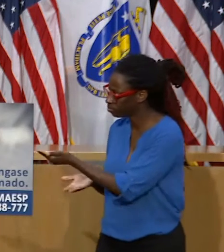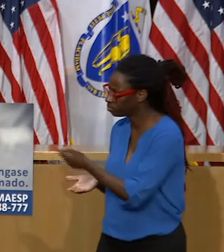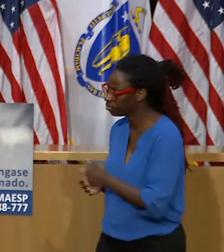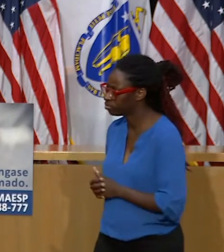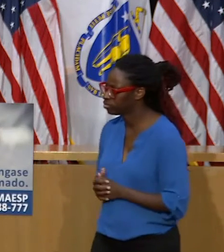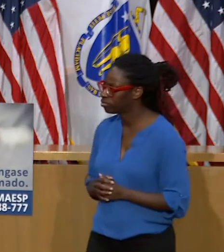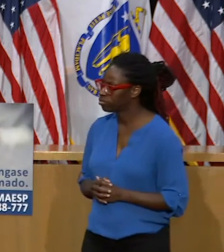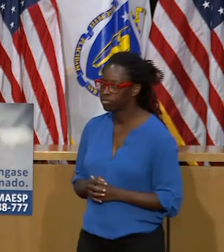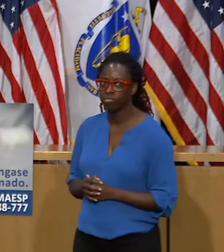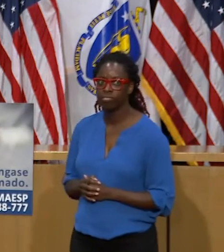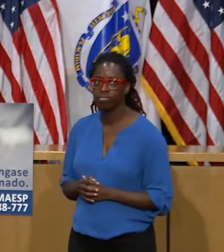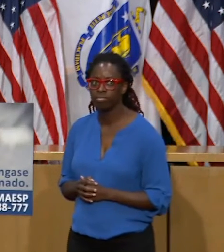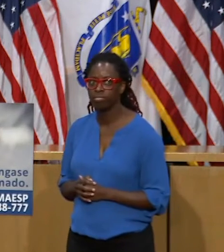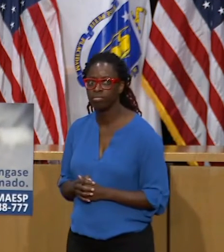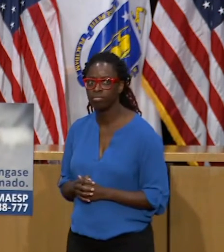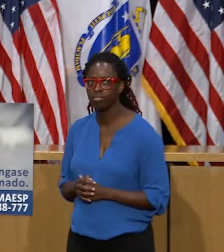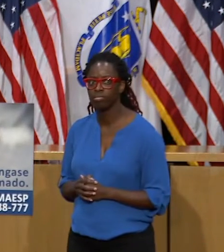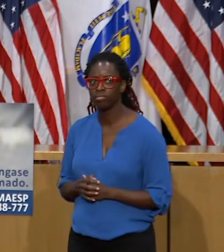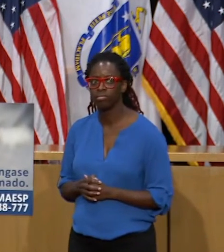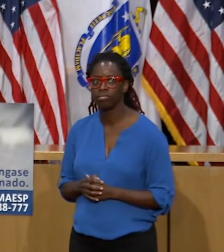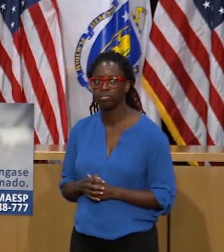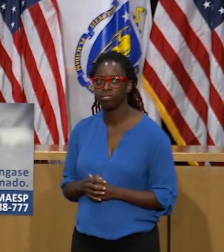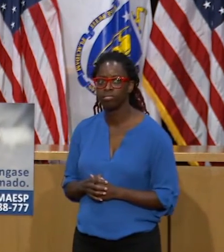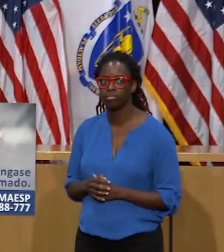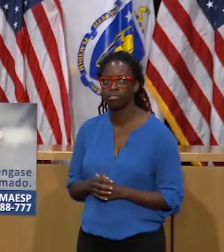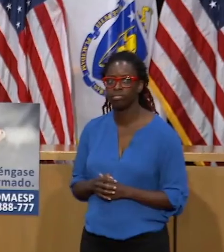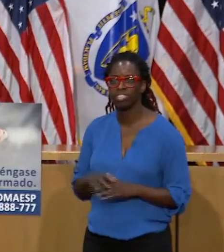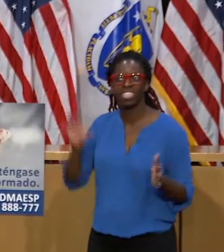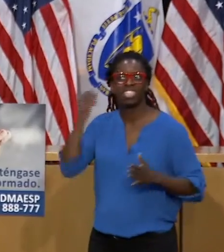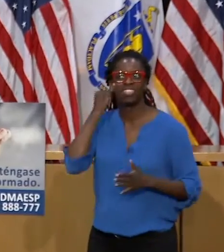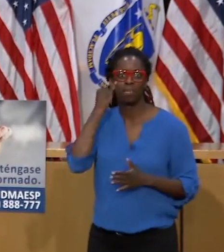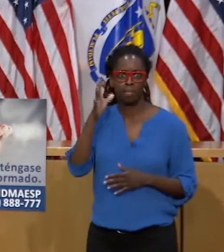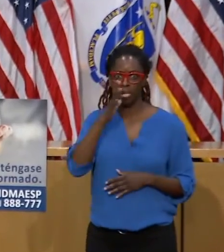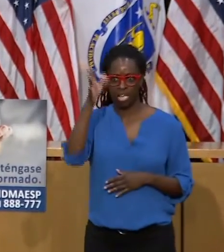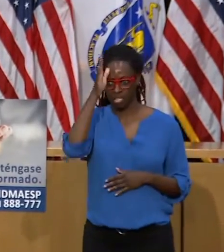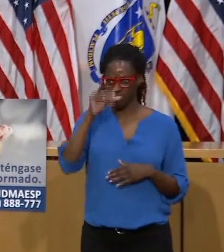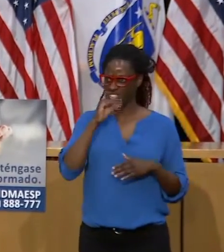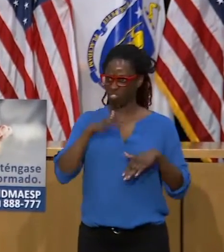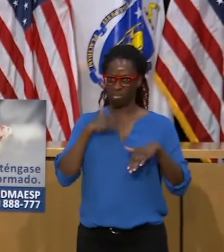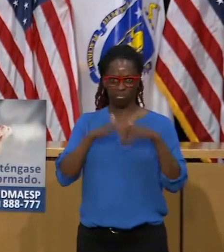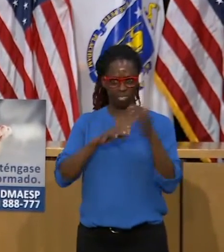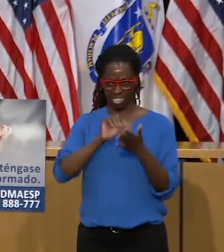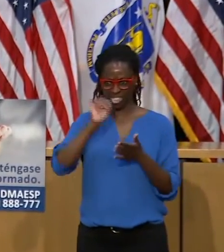think I'm going to let the commissioner speak to that one.